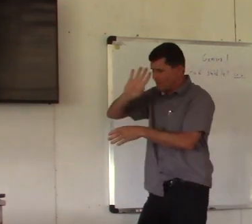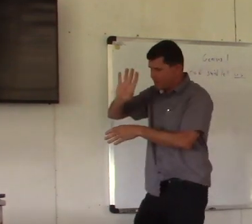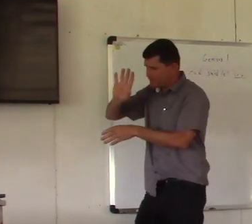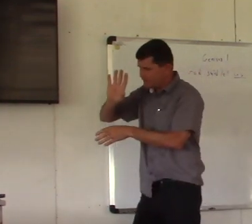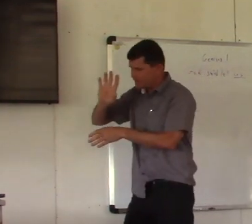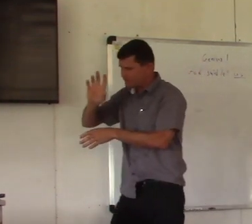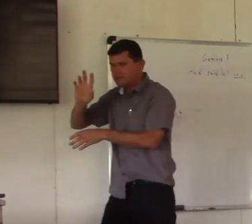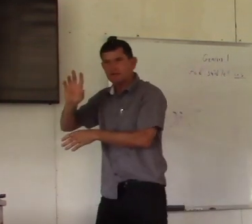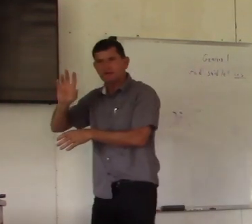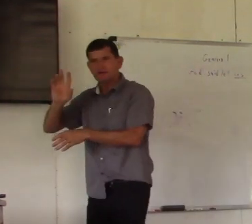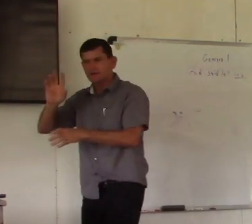God,